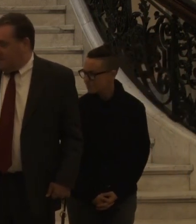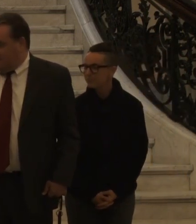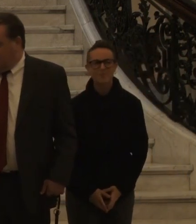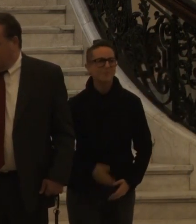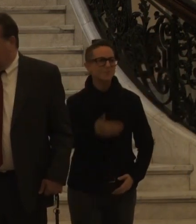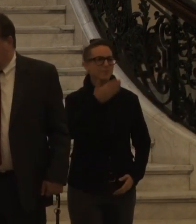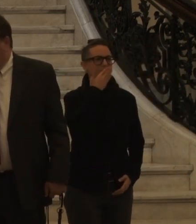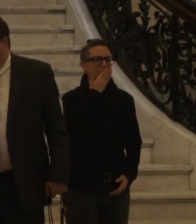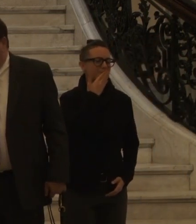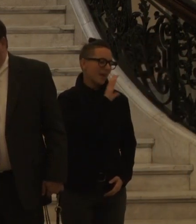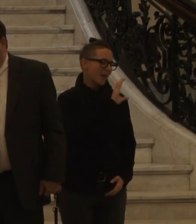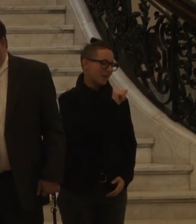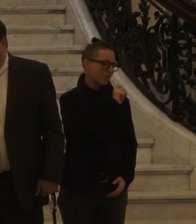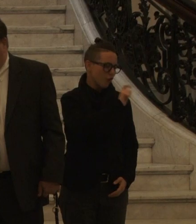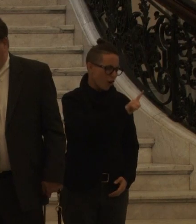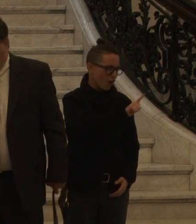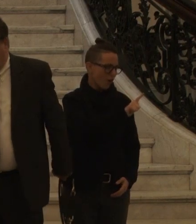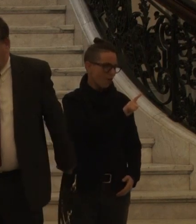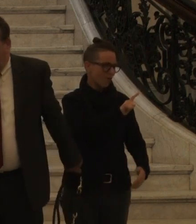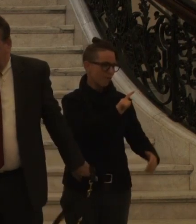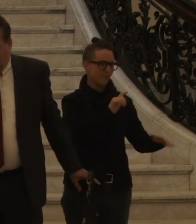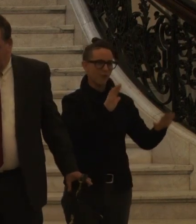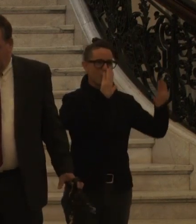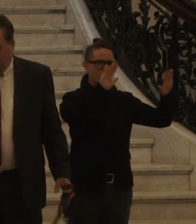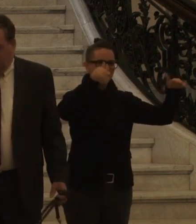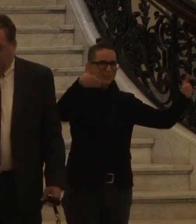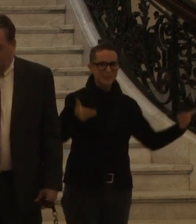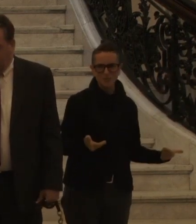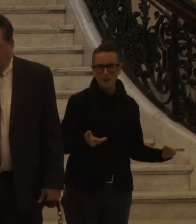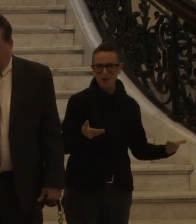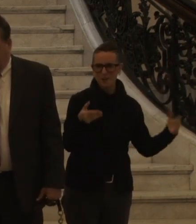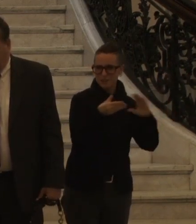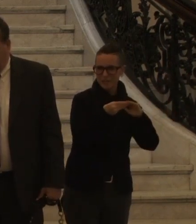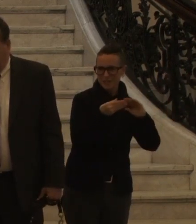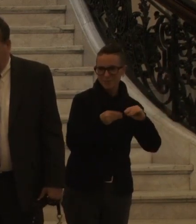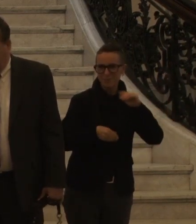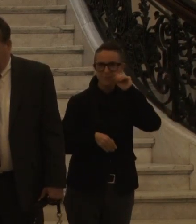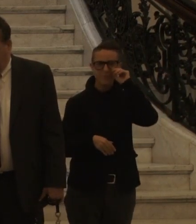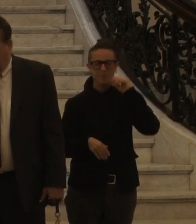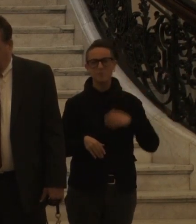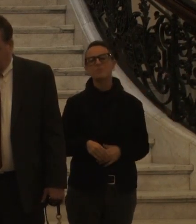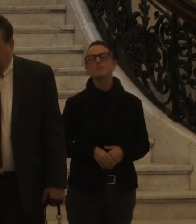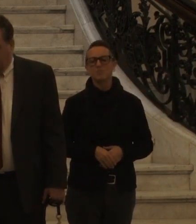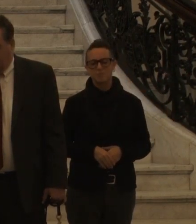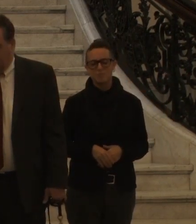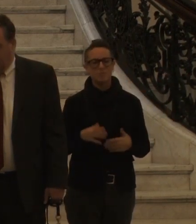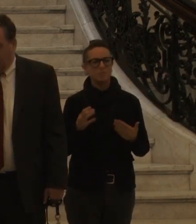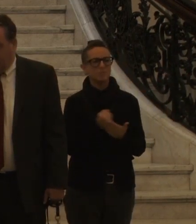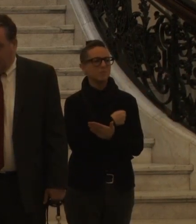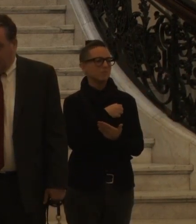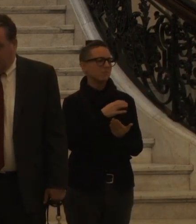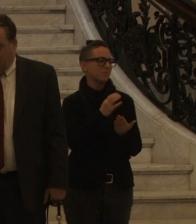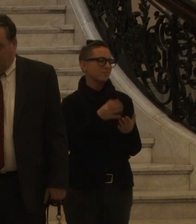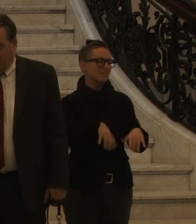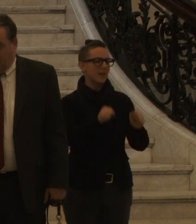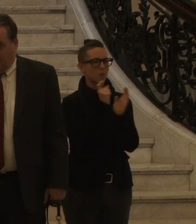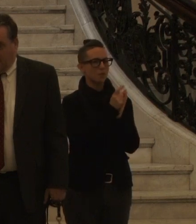Thank you, Carl, for that wonderful introduction. And I just really want to take a moment to thank